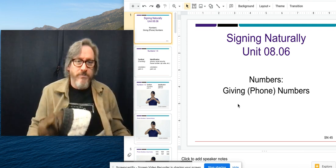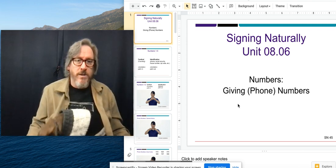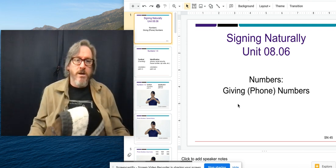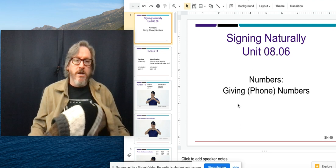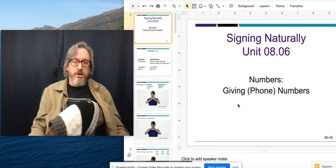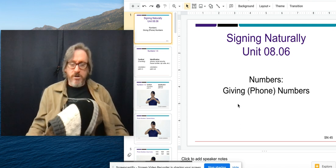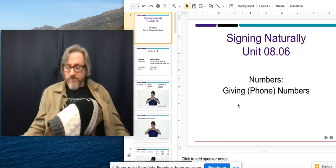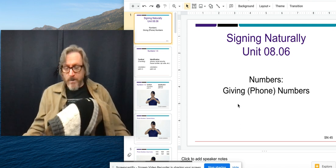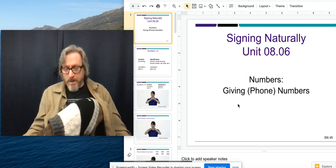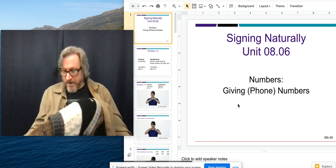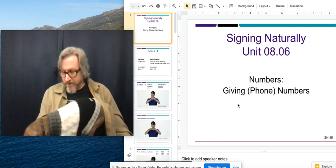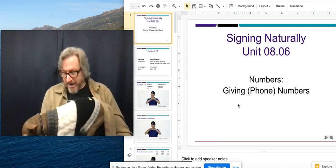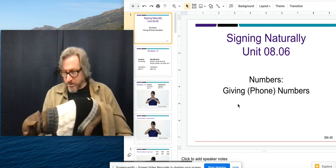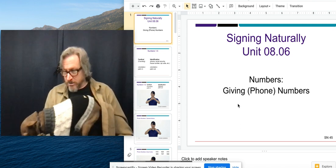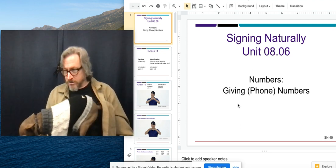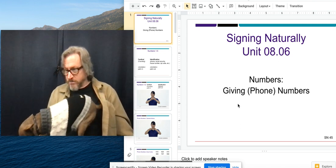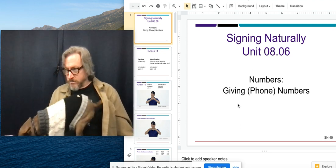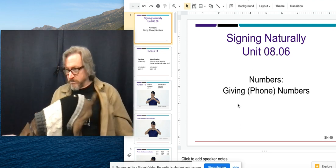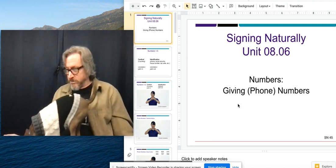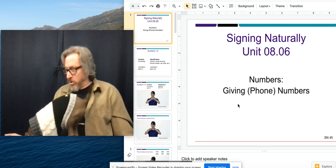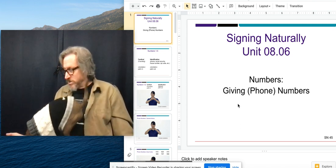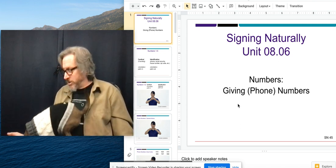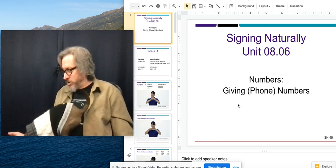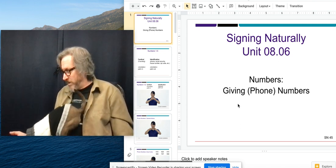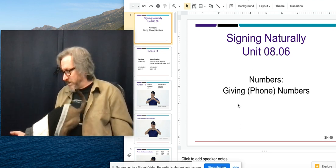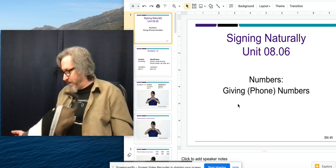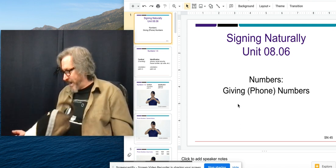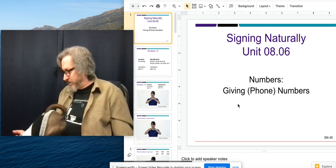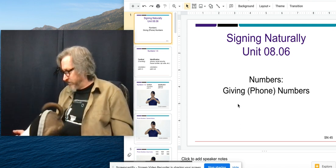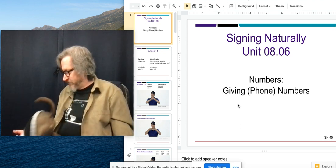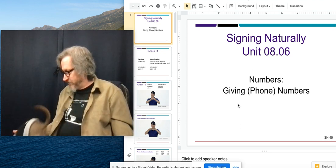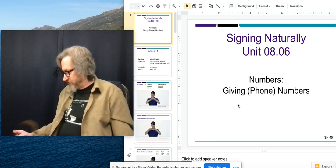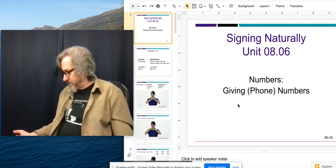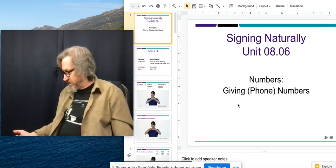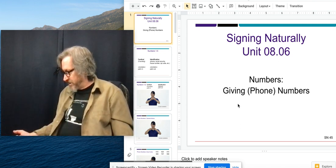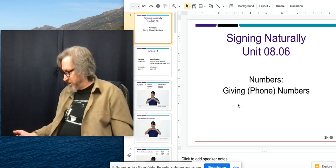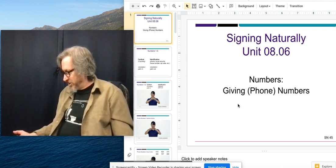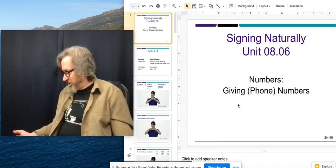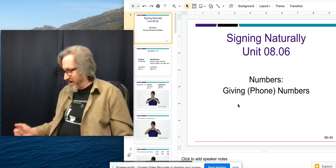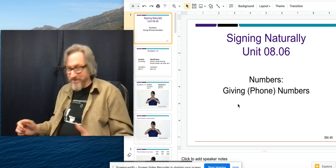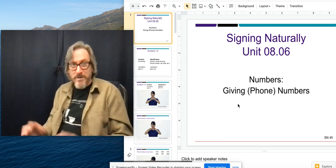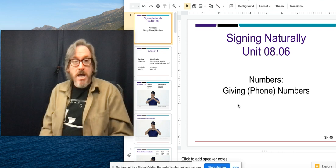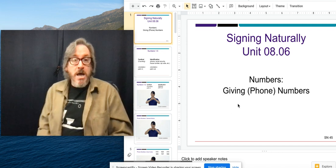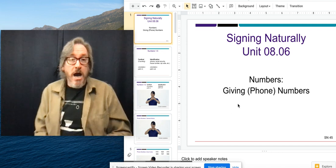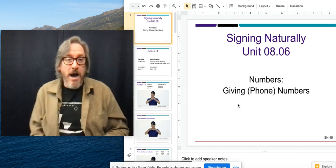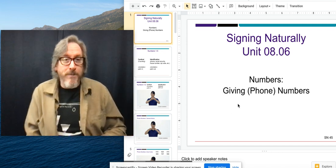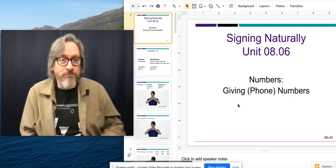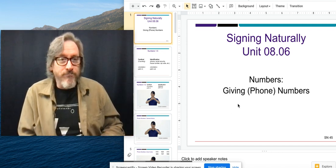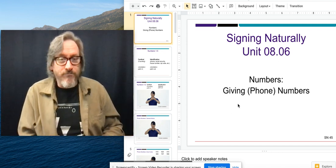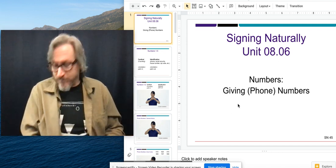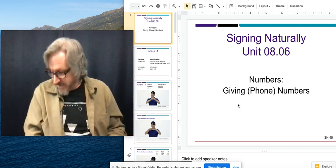Anyway, you're covering up my pinback shirt. No one's going to know about the band. All right.